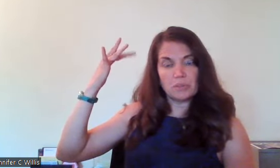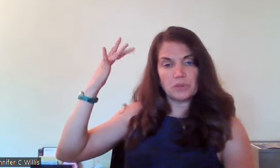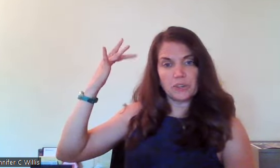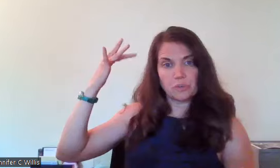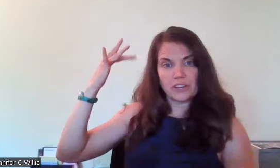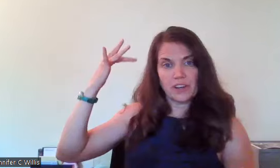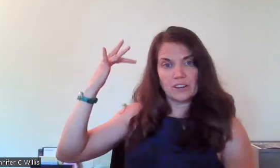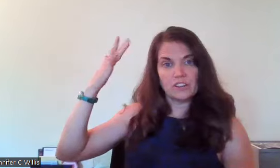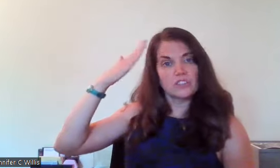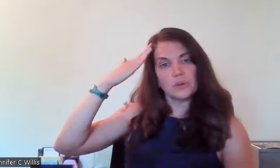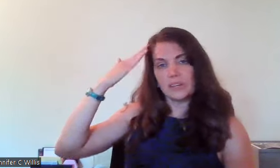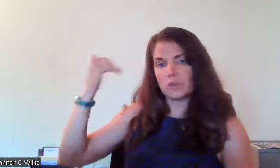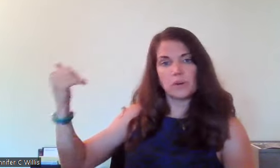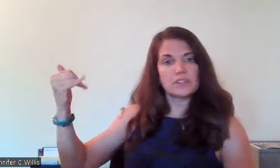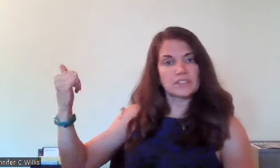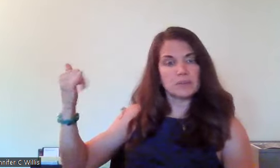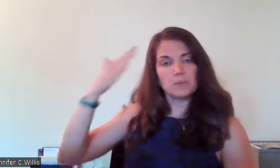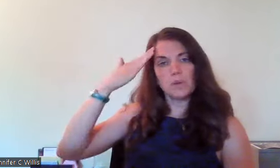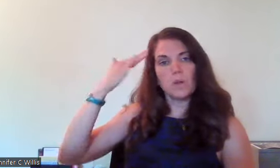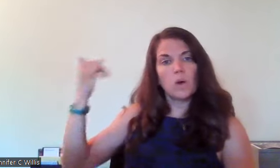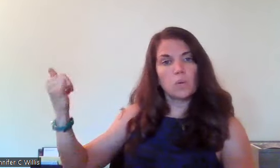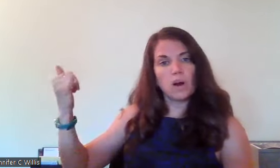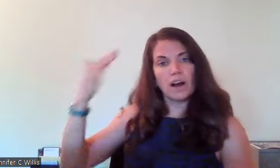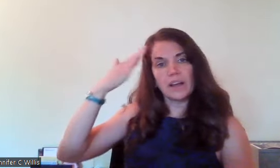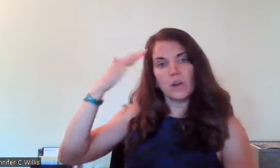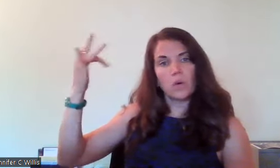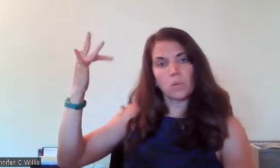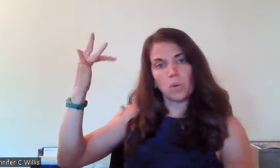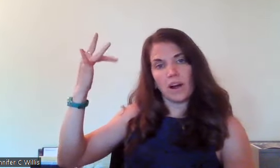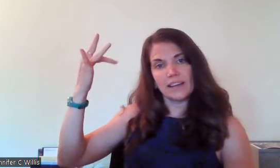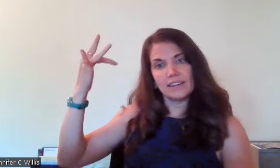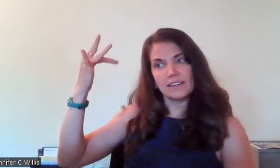middle finger by your head. So either one is acceptable, why or why.